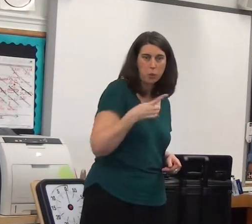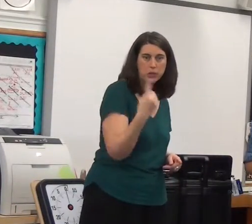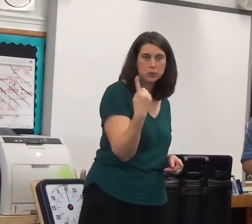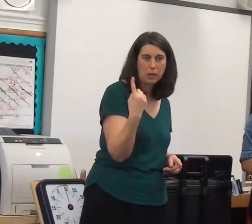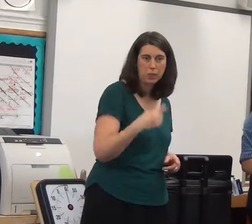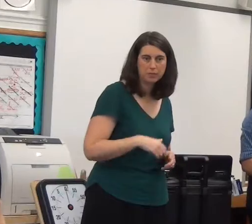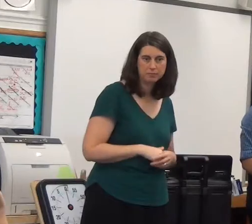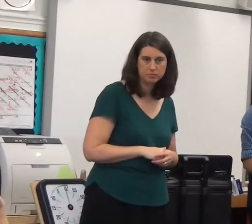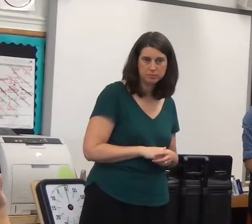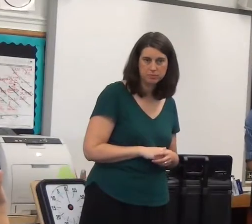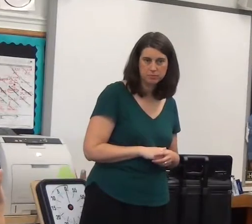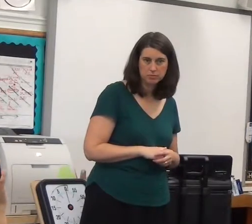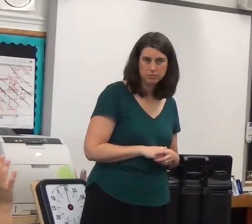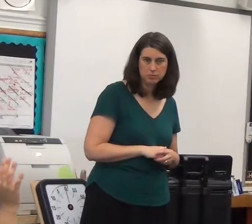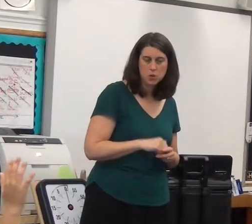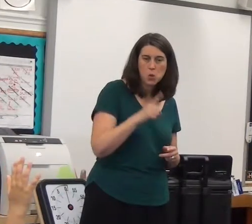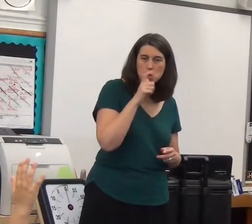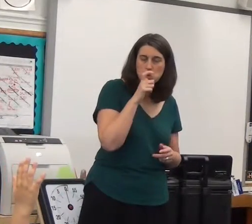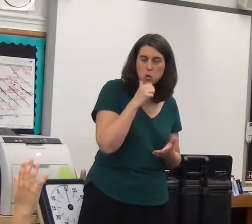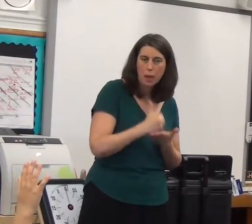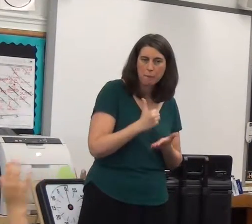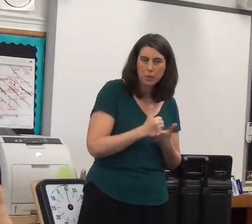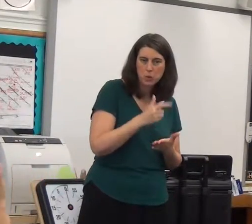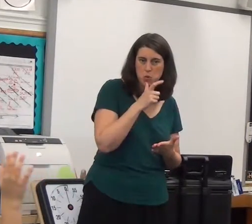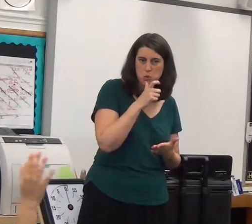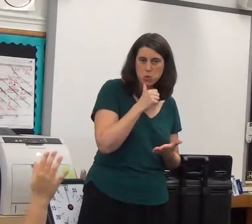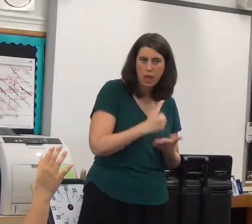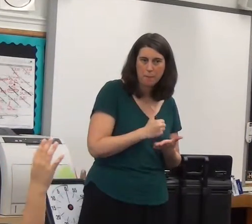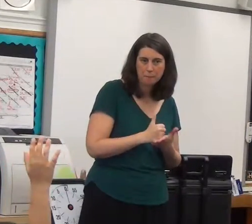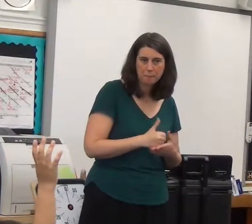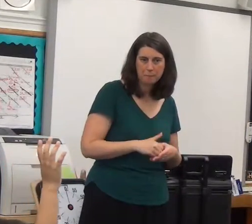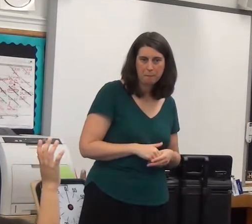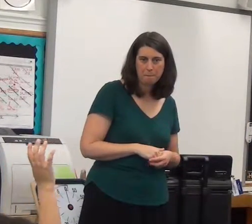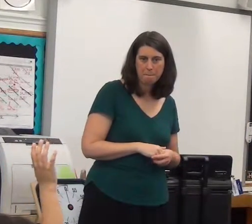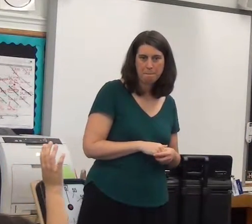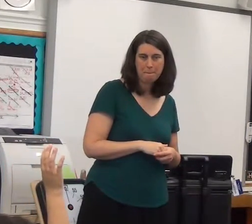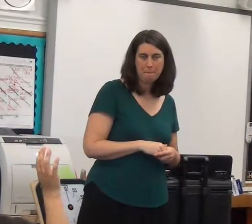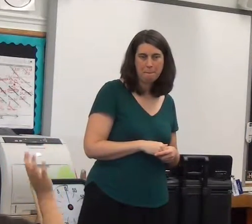else. Who would you like to have help out with this one?